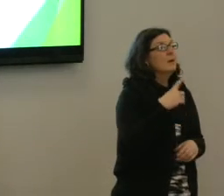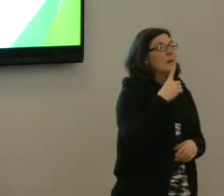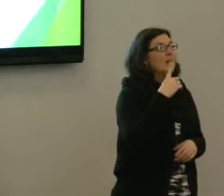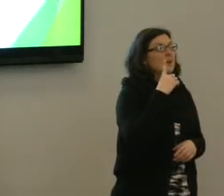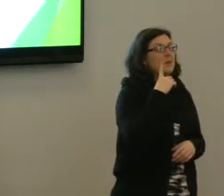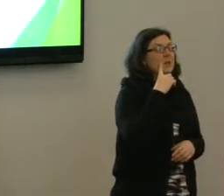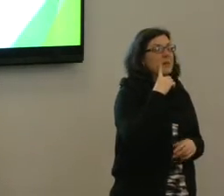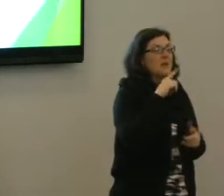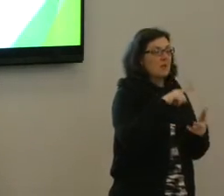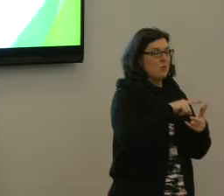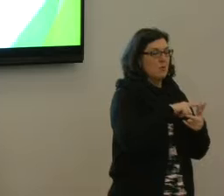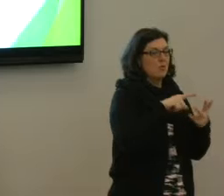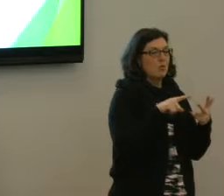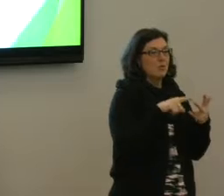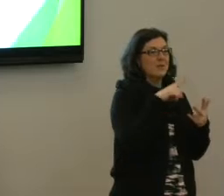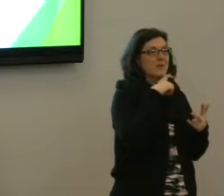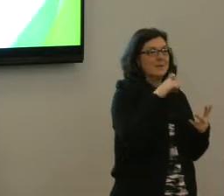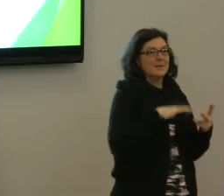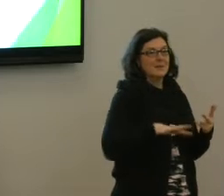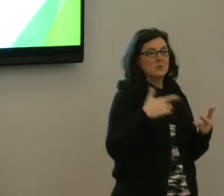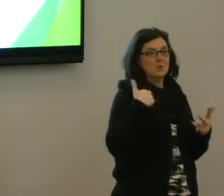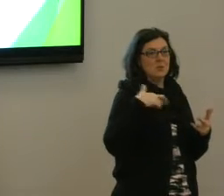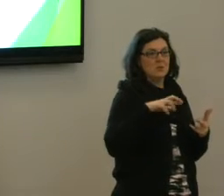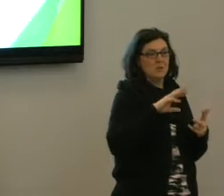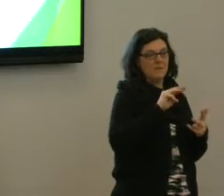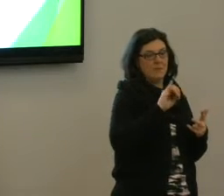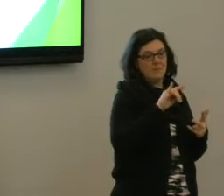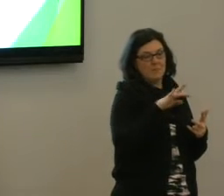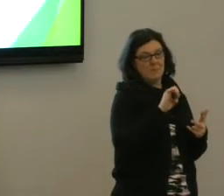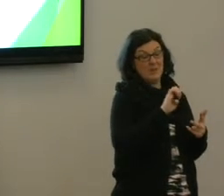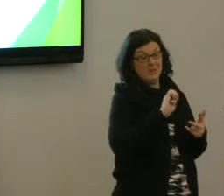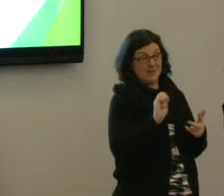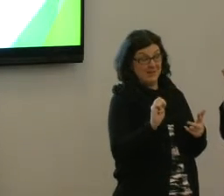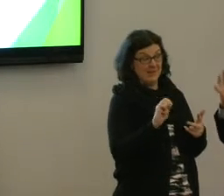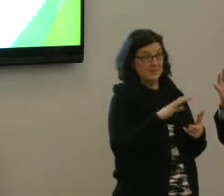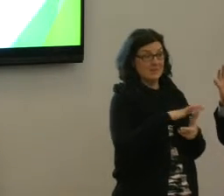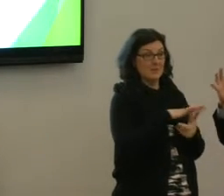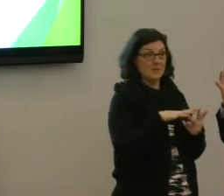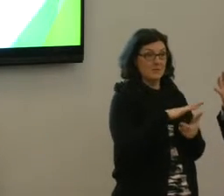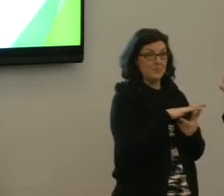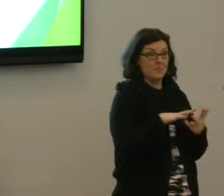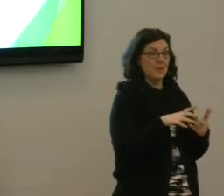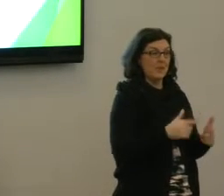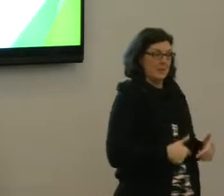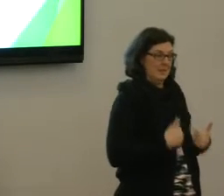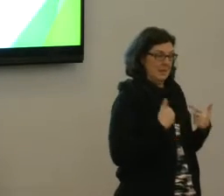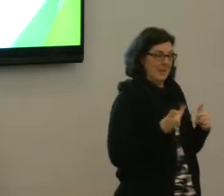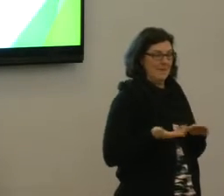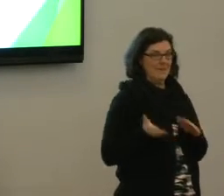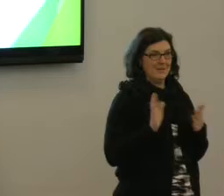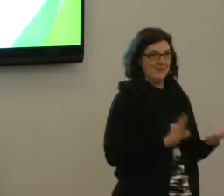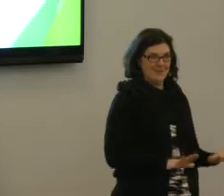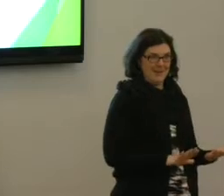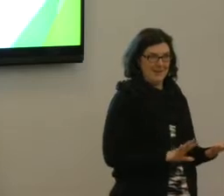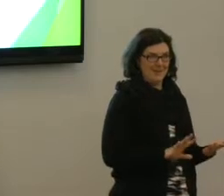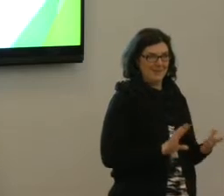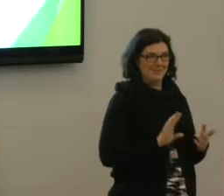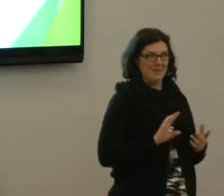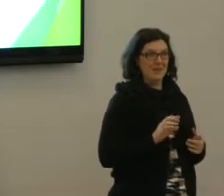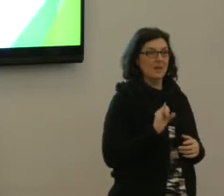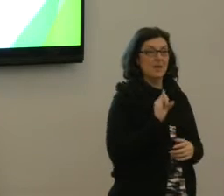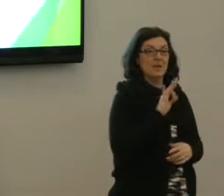in all three of the desert religions from the Middle East, it was a life and death thing. If you couldn't count